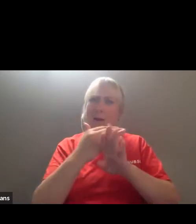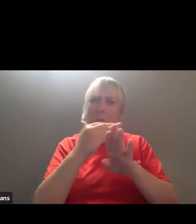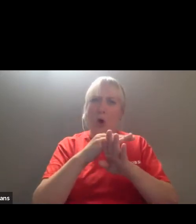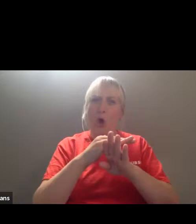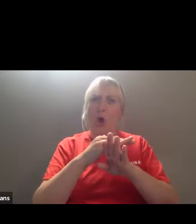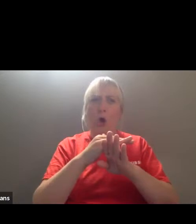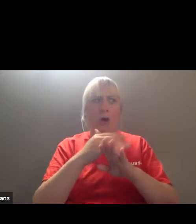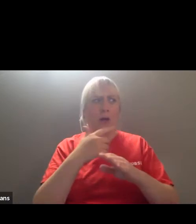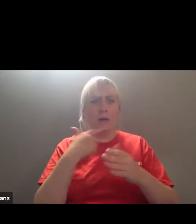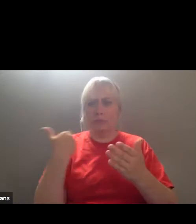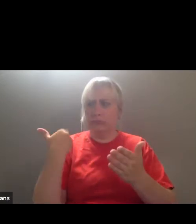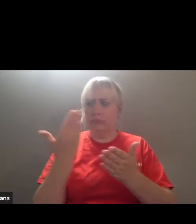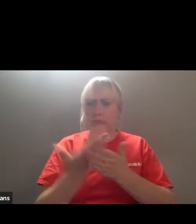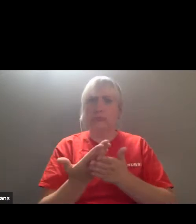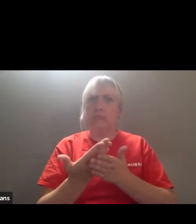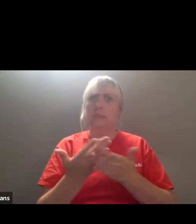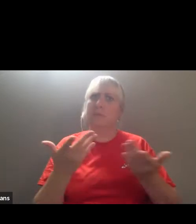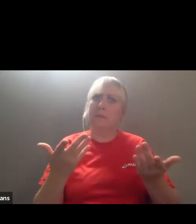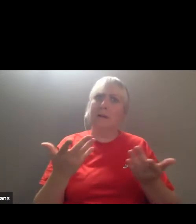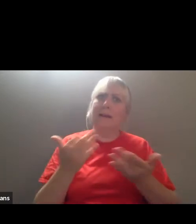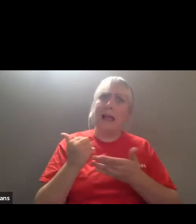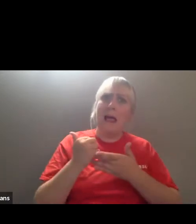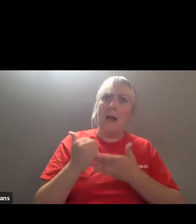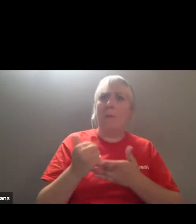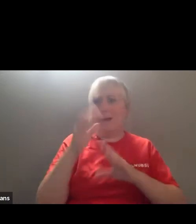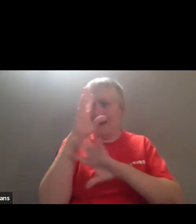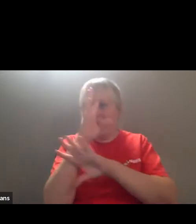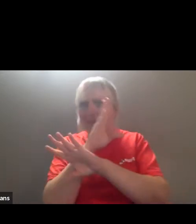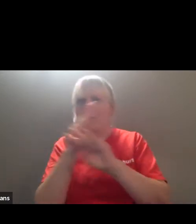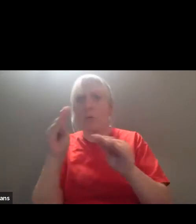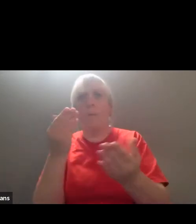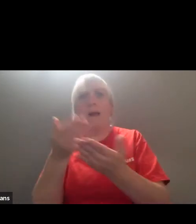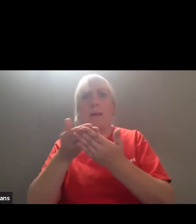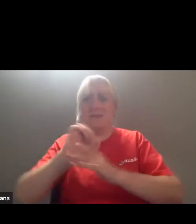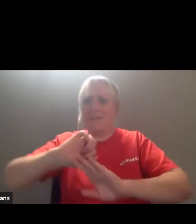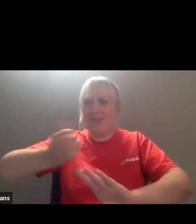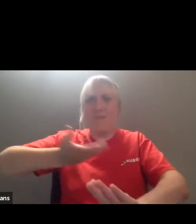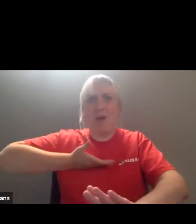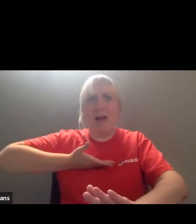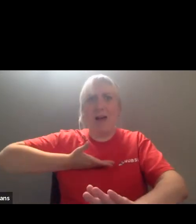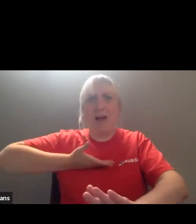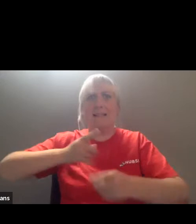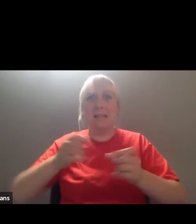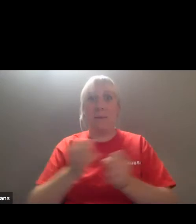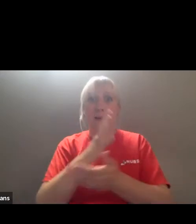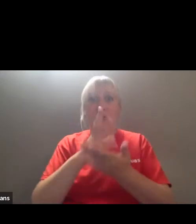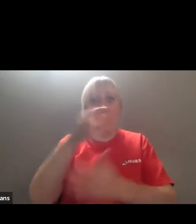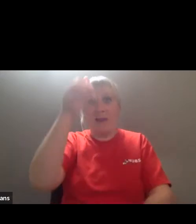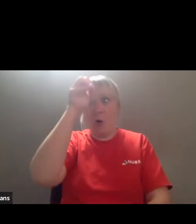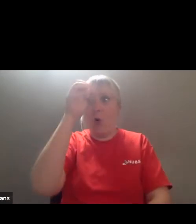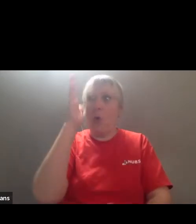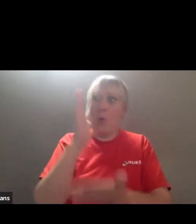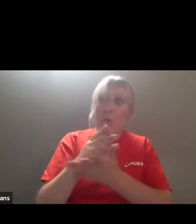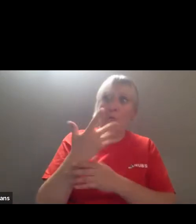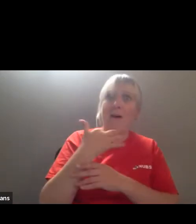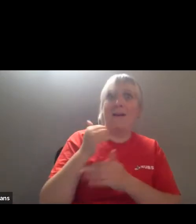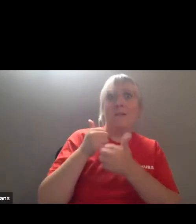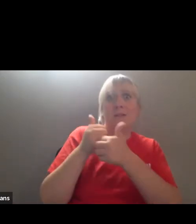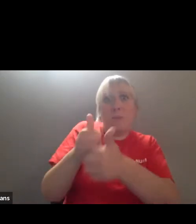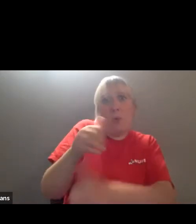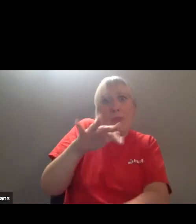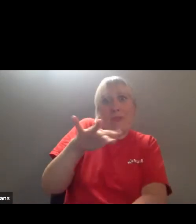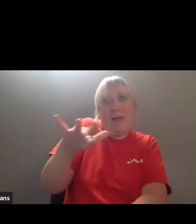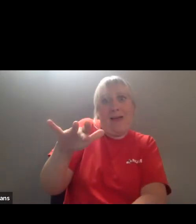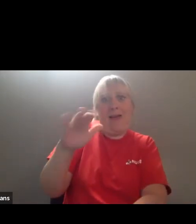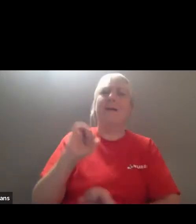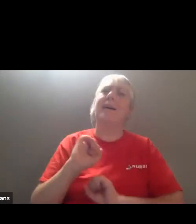know, helping claimants know what their rights are, knowing that they're not alone, knowing that there's support out there. That work is so